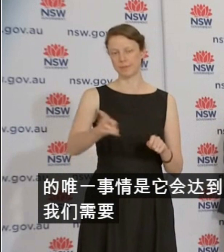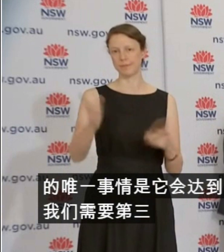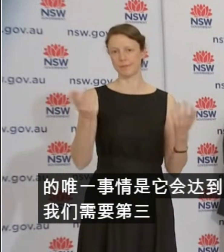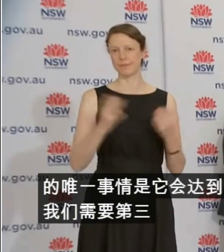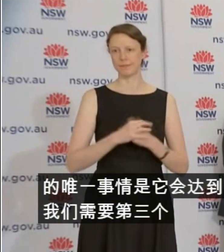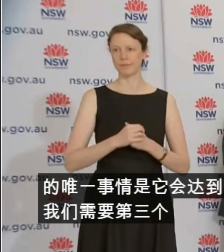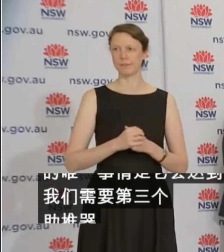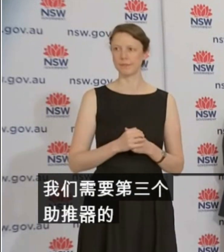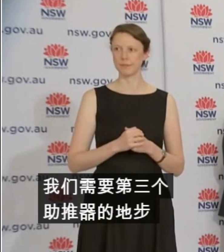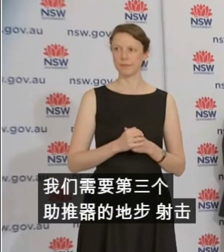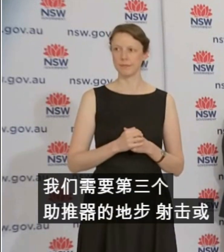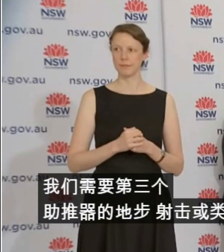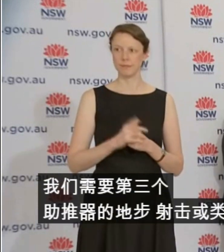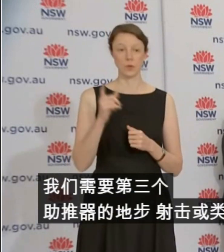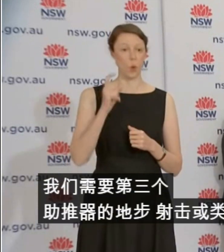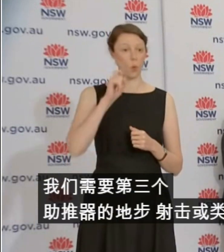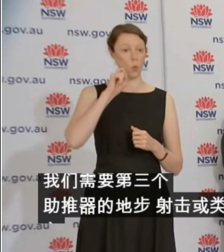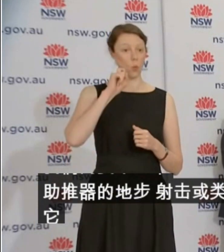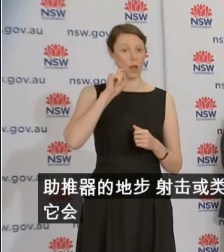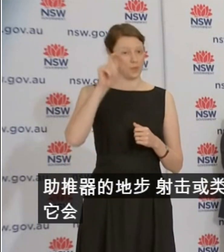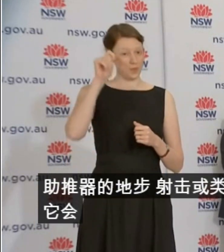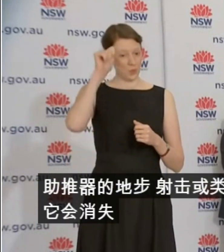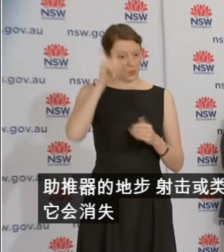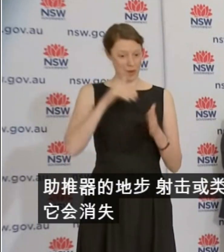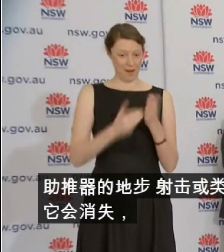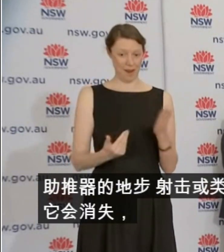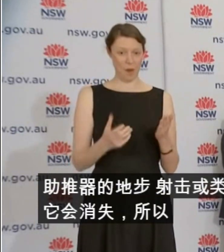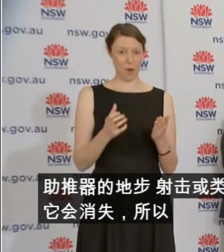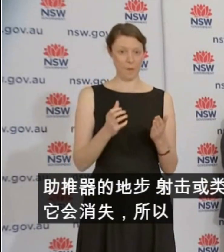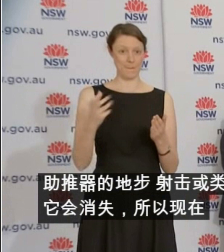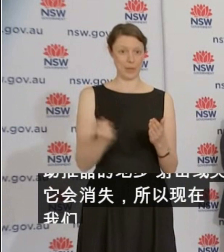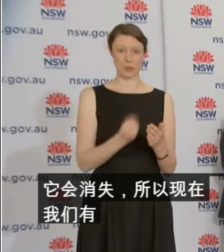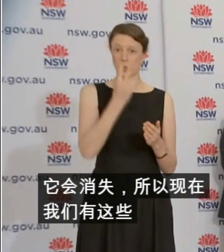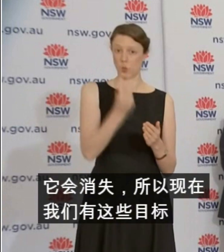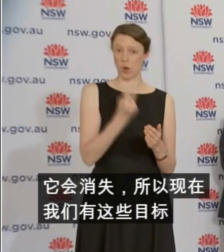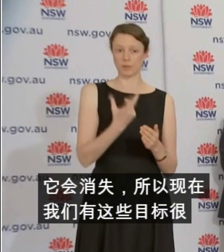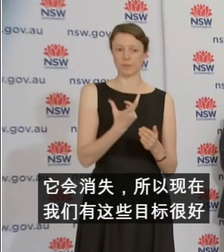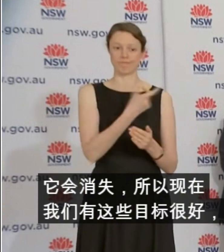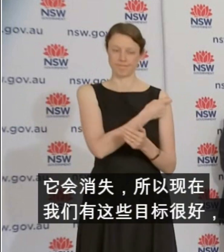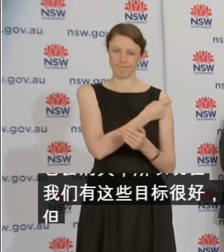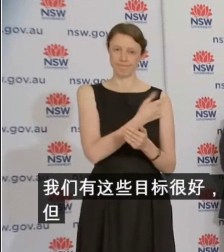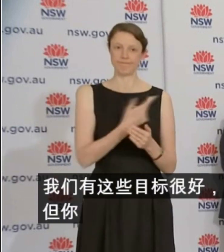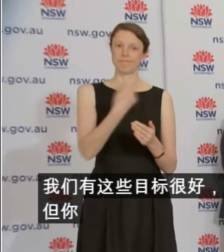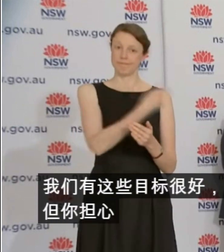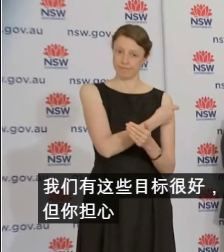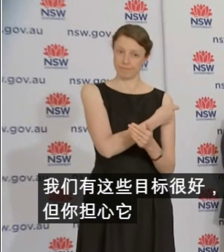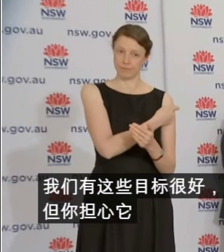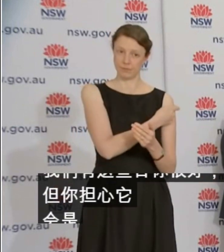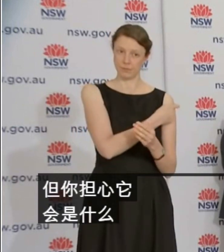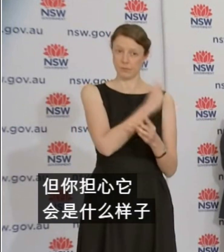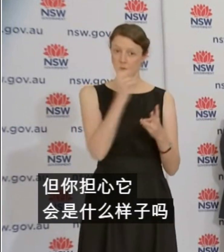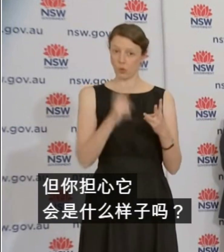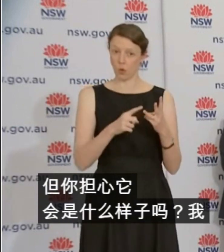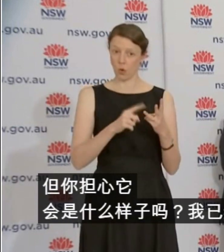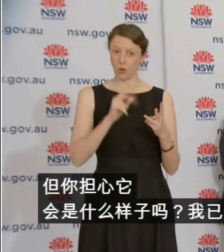that where we'll need a third booster shot or something like that, that it will wear off. So at the moment it's great that we've got these targets, but are you concerned about what it's going